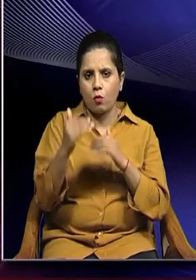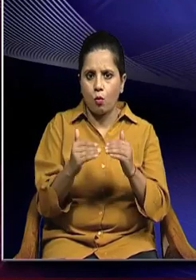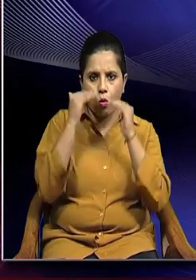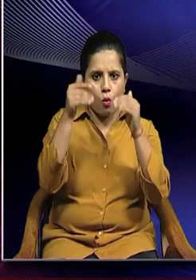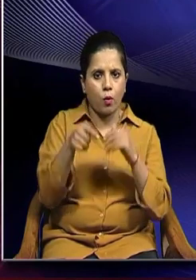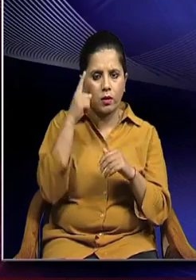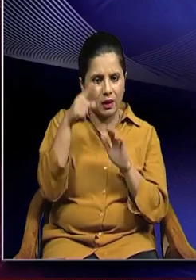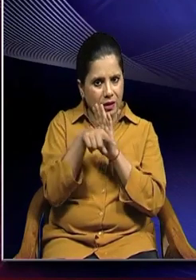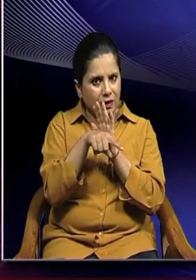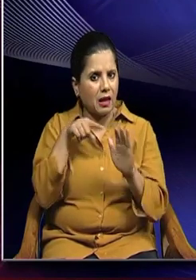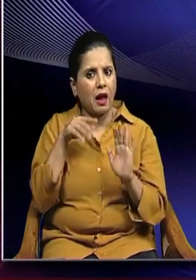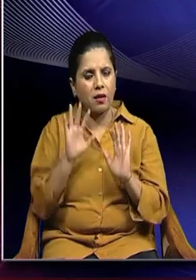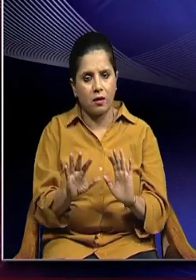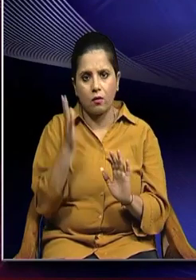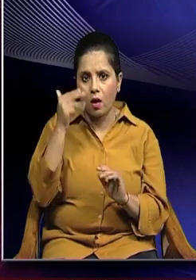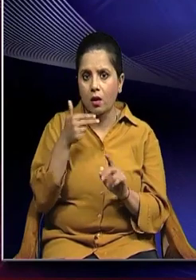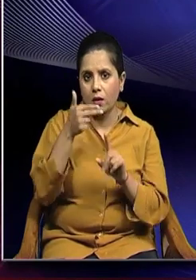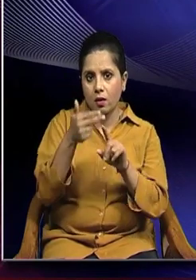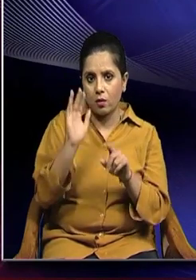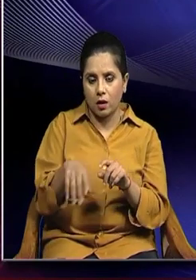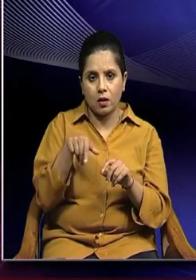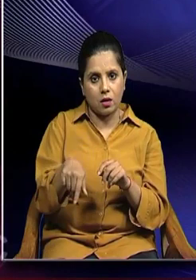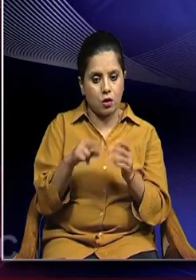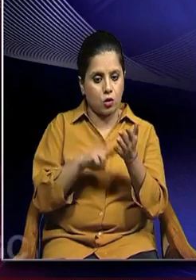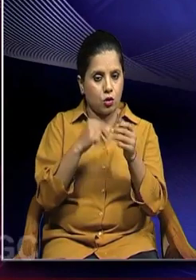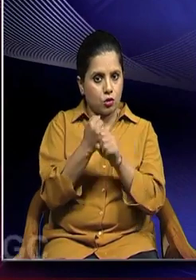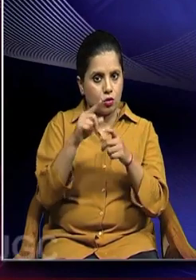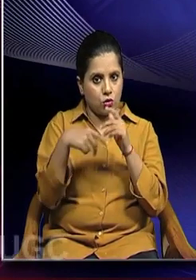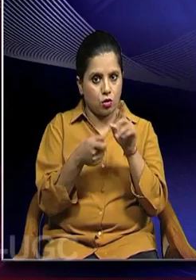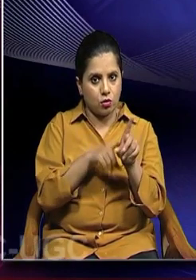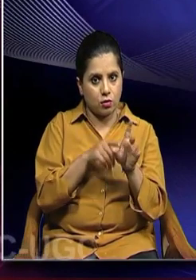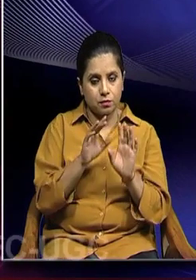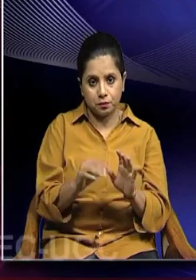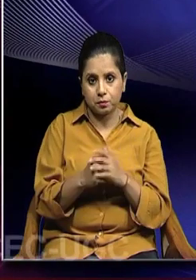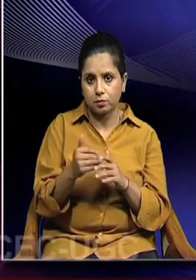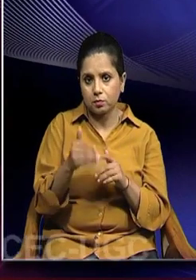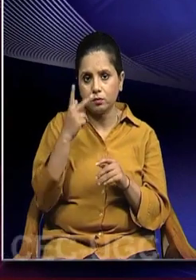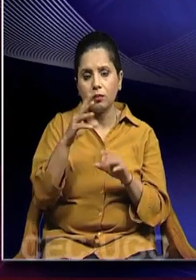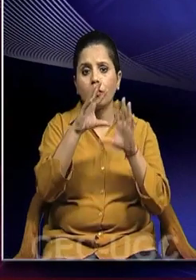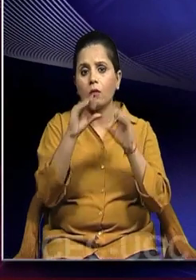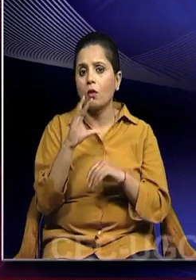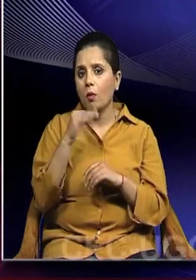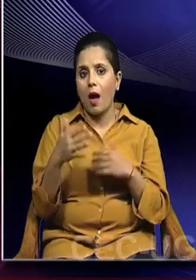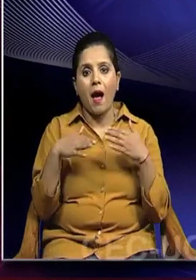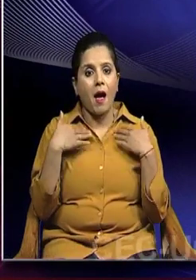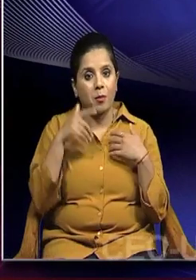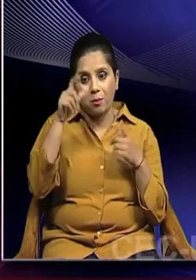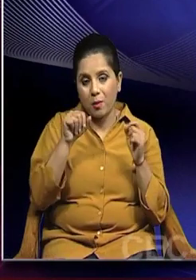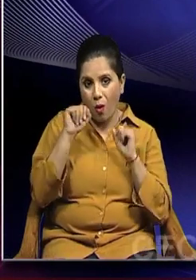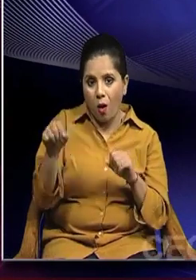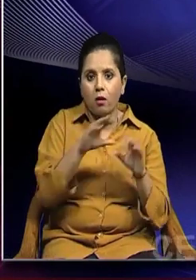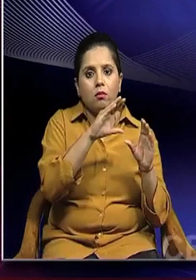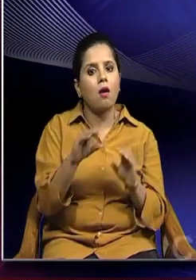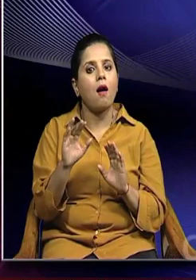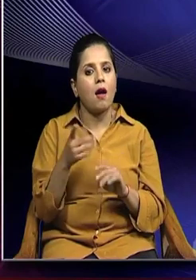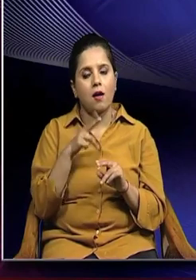negative energy, which is also called as negergy, and it eventually reduces the happiness of people.